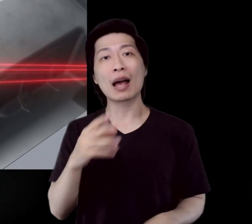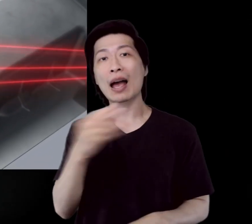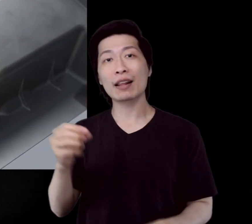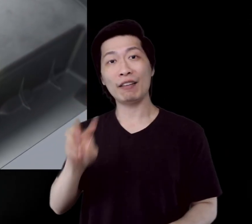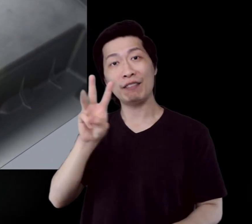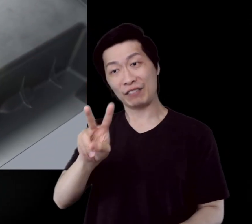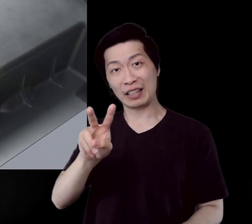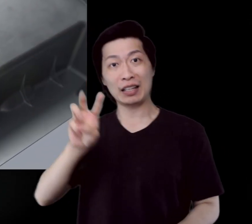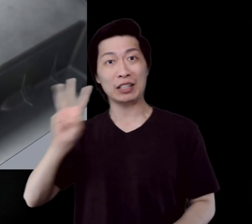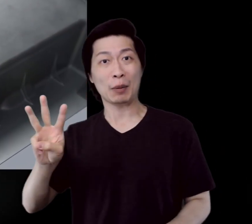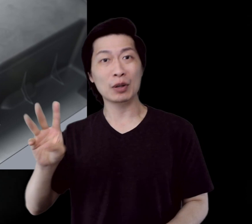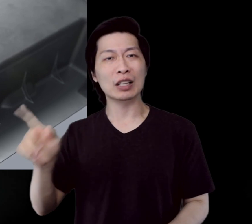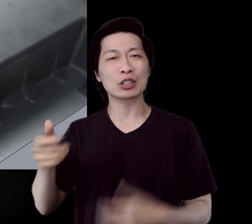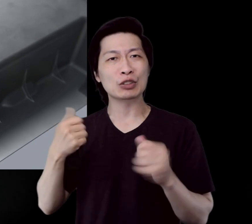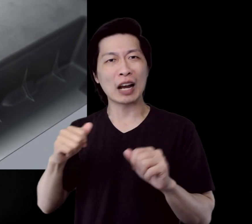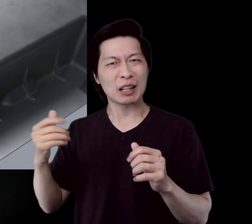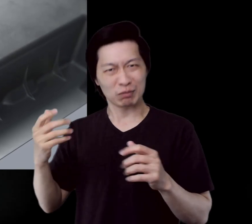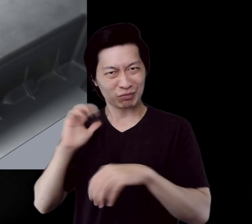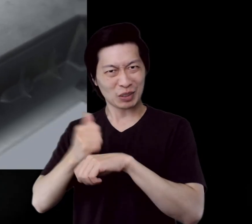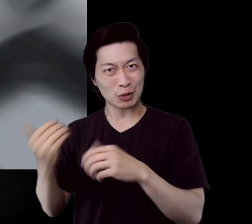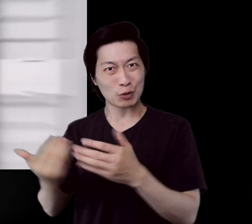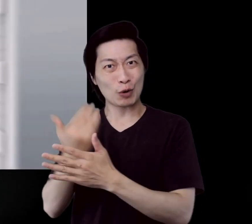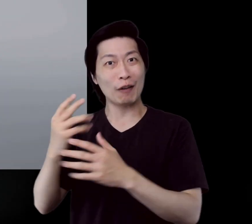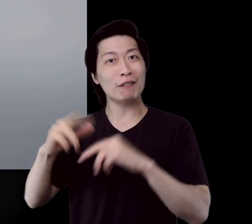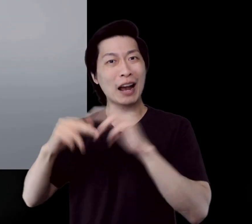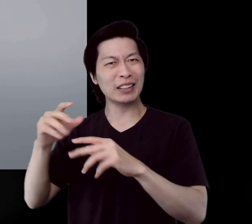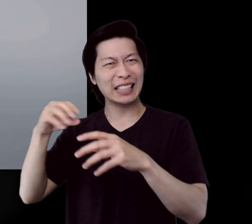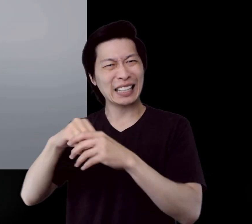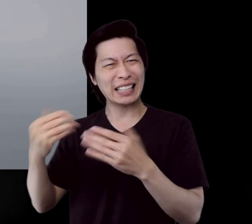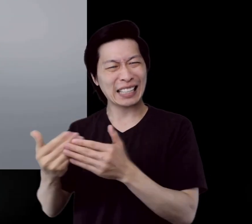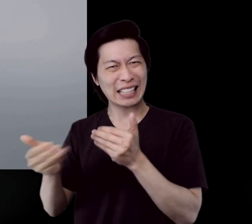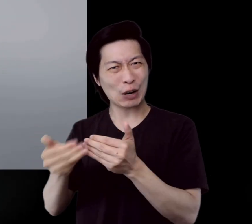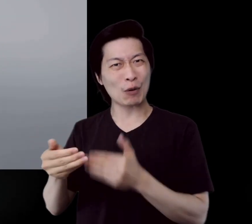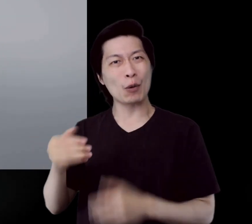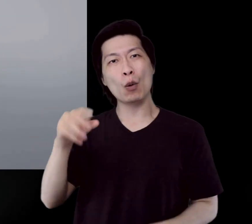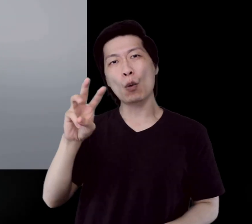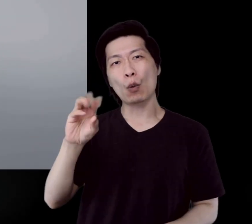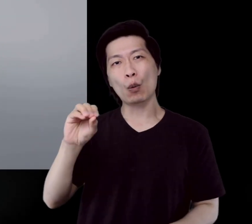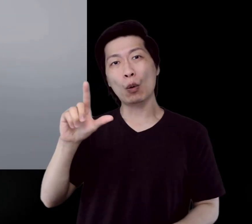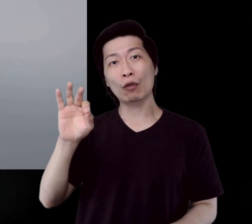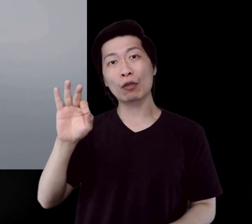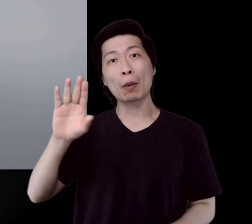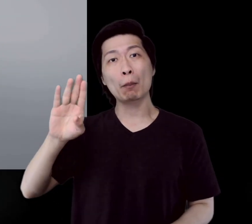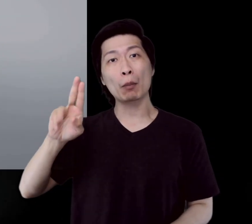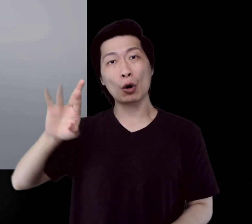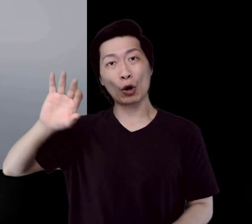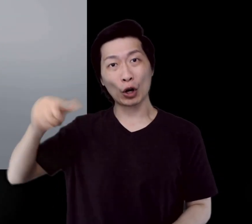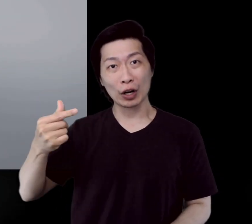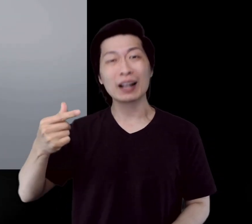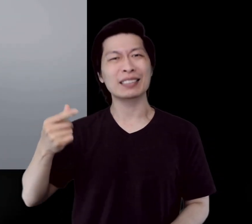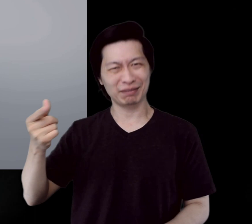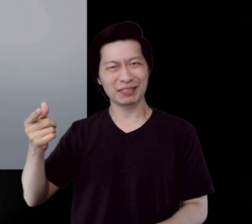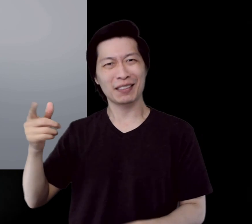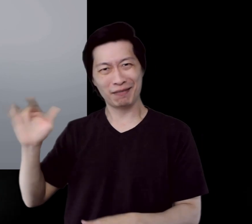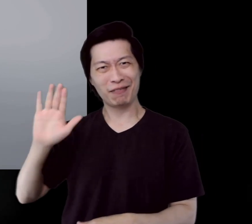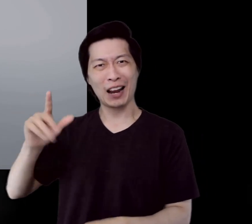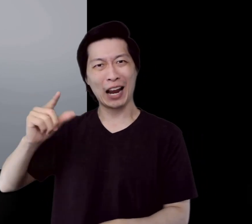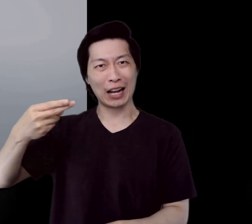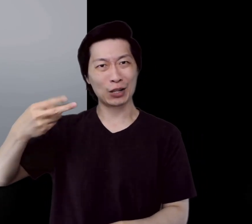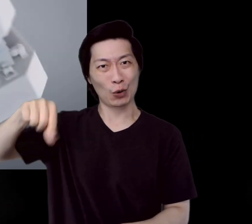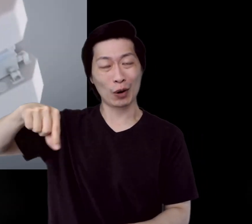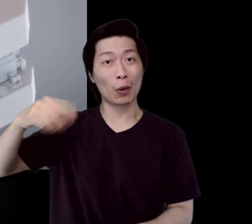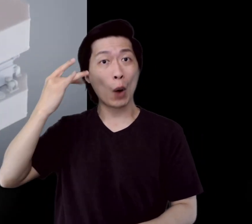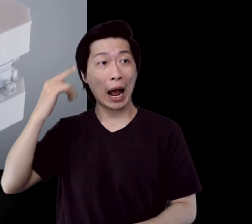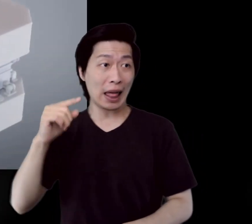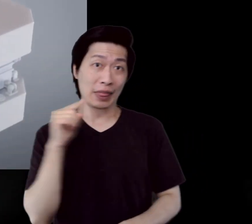also trying to copy Tesla's method, and Volkswagen wants to do it in their new factory they are building near the Wolfsburg headquarters,